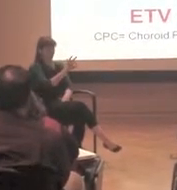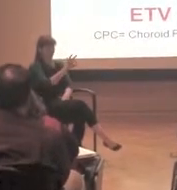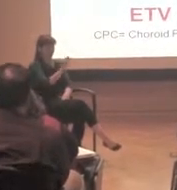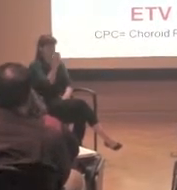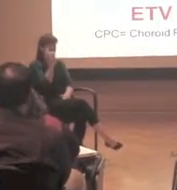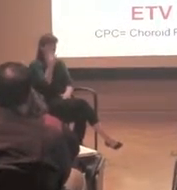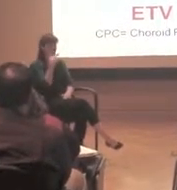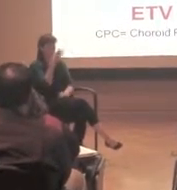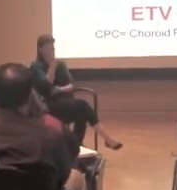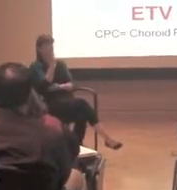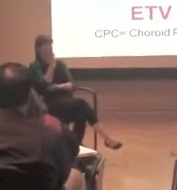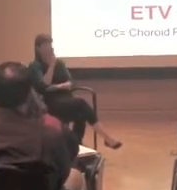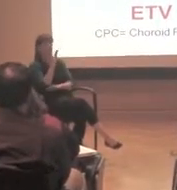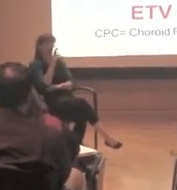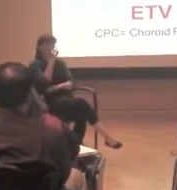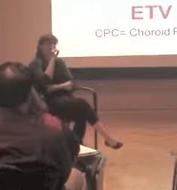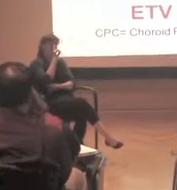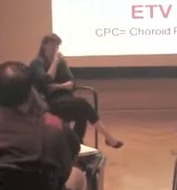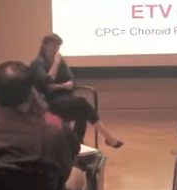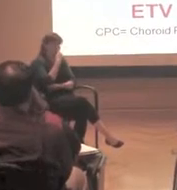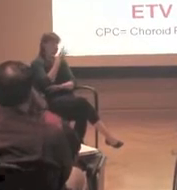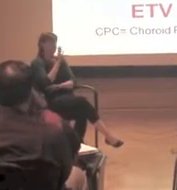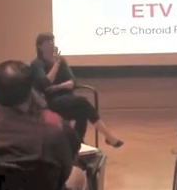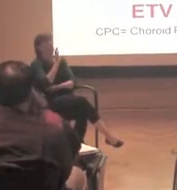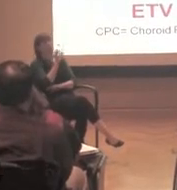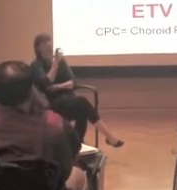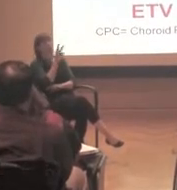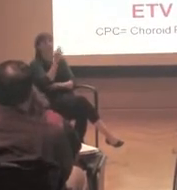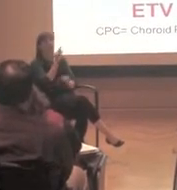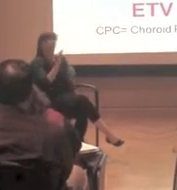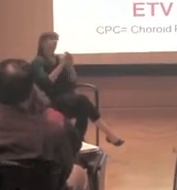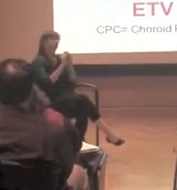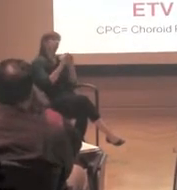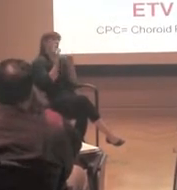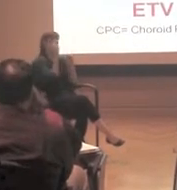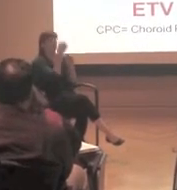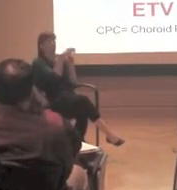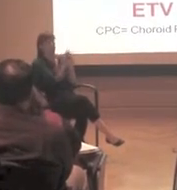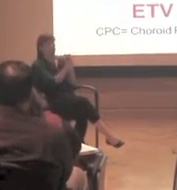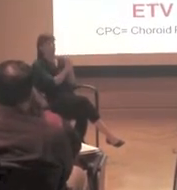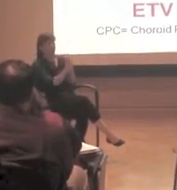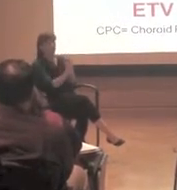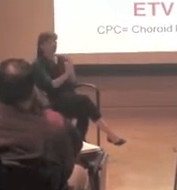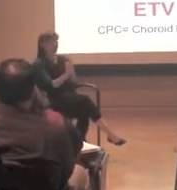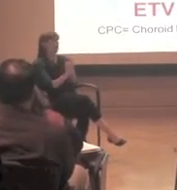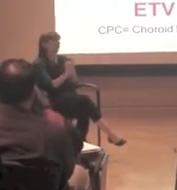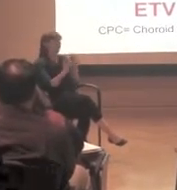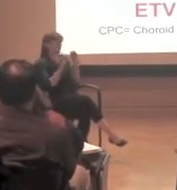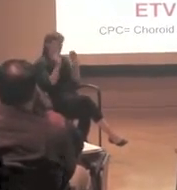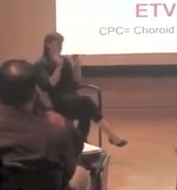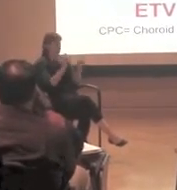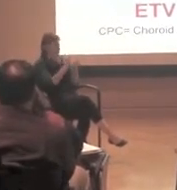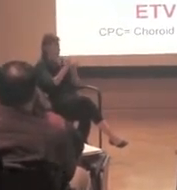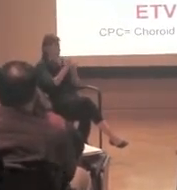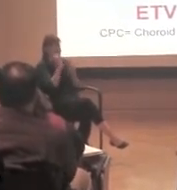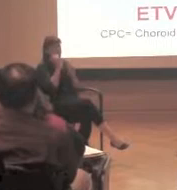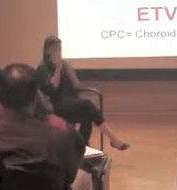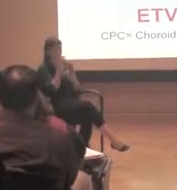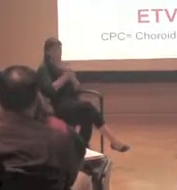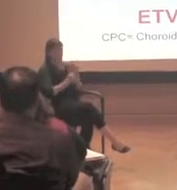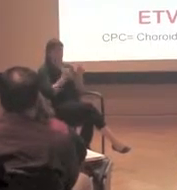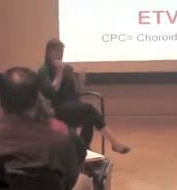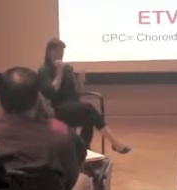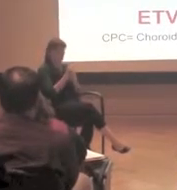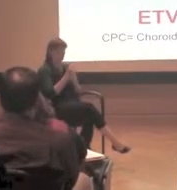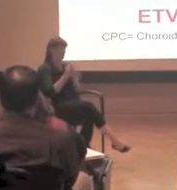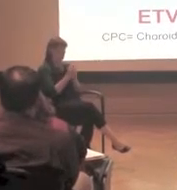pretty dreary talk. Like, we're going to just talk about shunt revisions and what it looks like and what it infects. Like, nothing had changed for 15 years